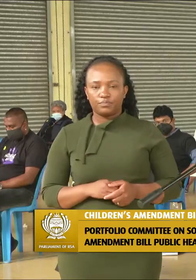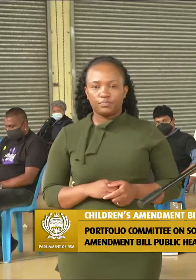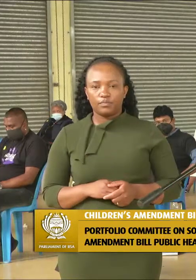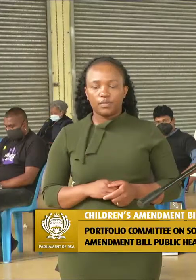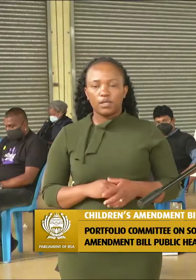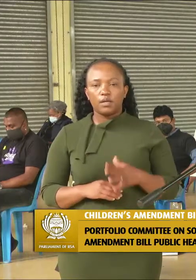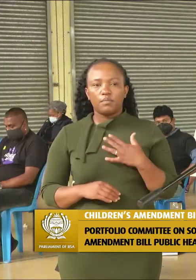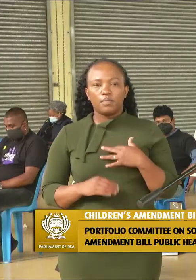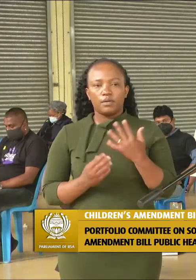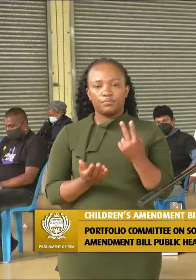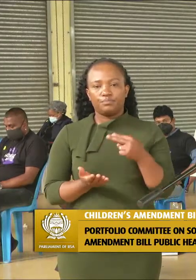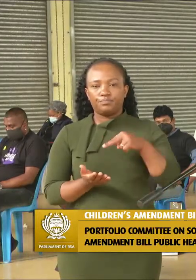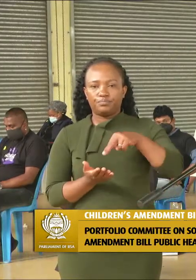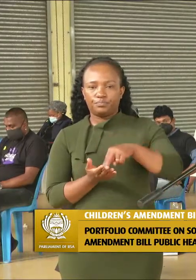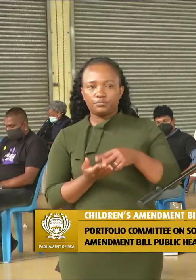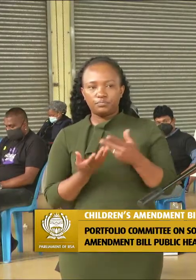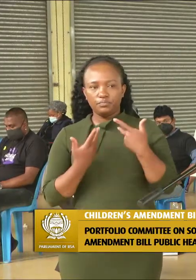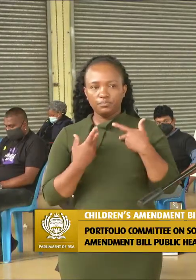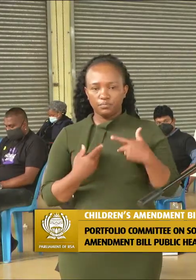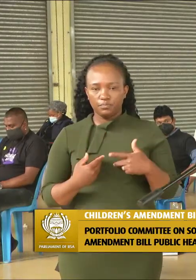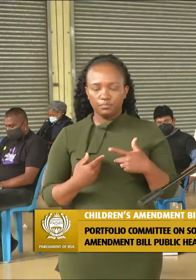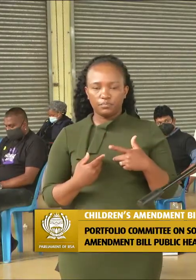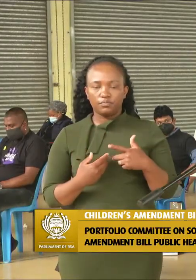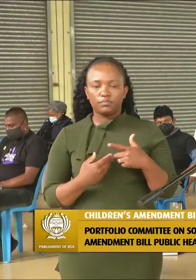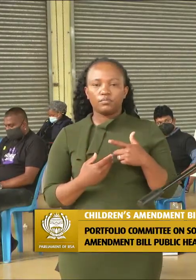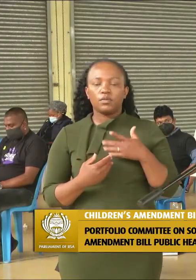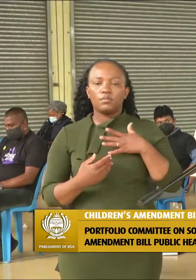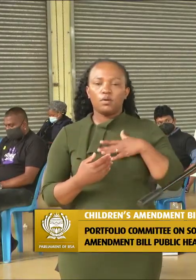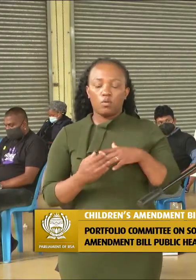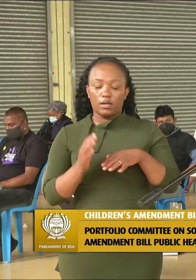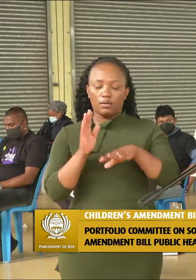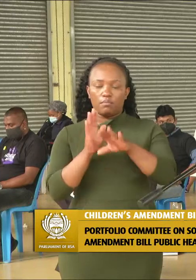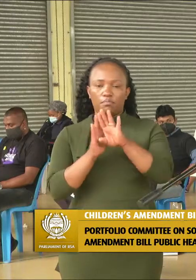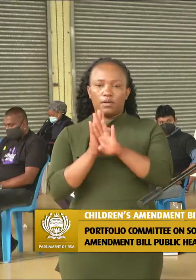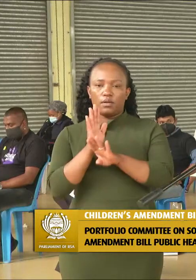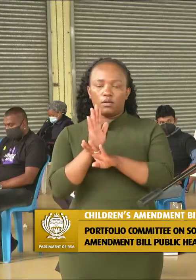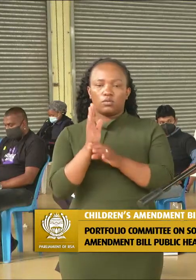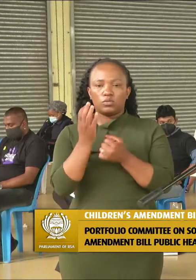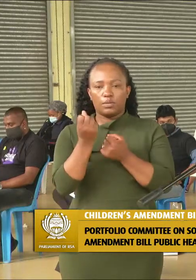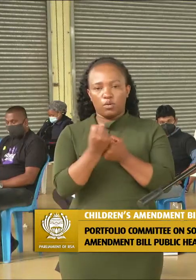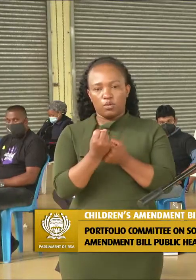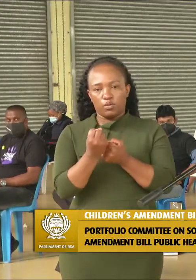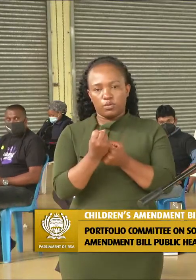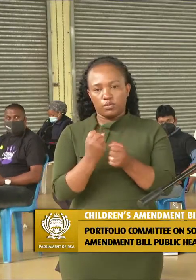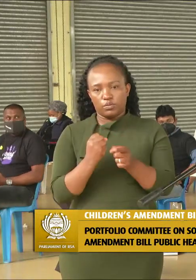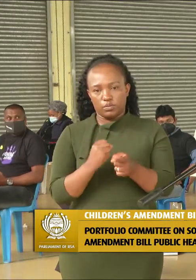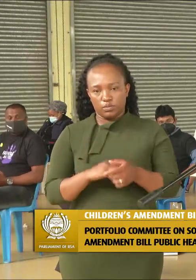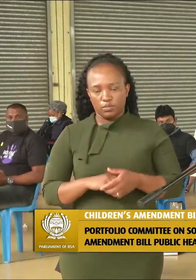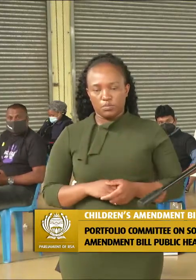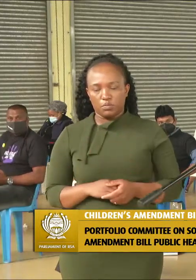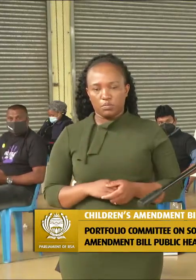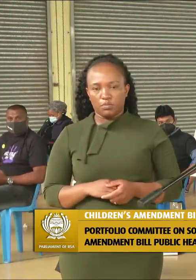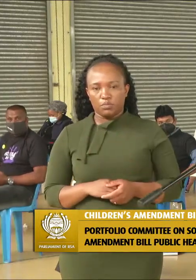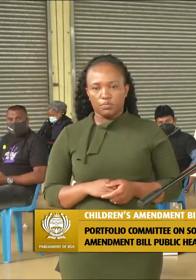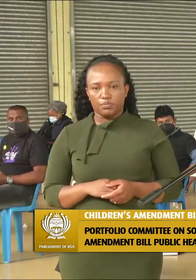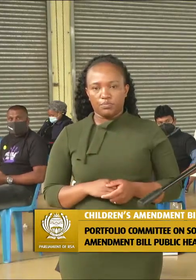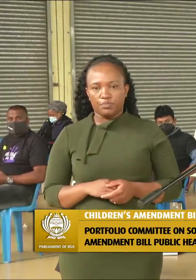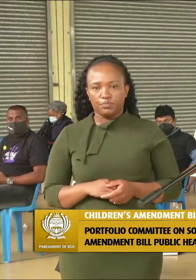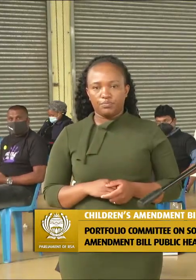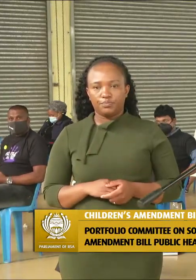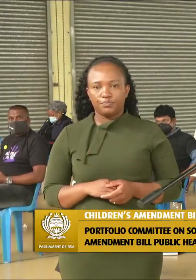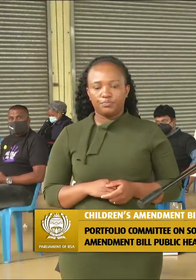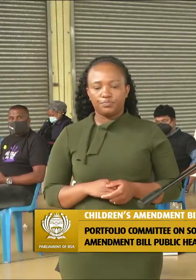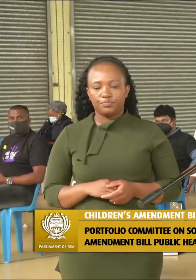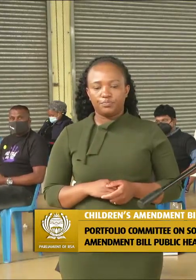Ukusukuma kwami ngithanda ukusupporta kakhulu umqulu lo esize ngawo la